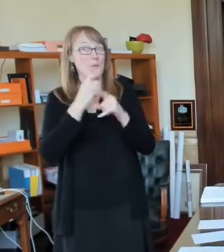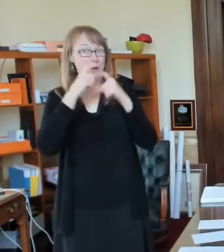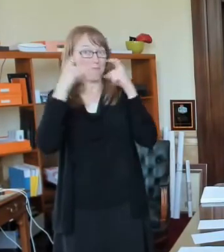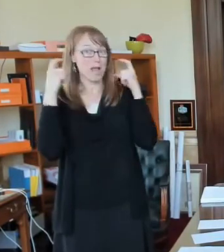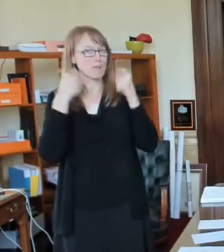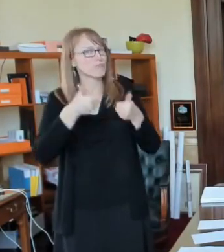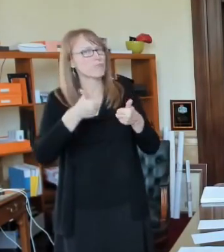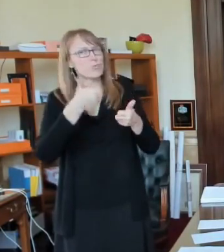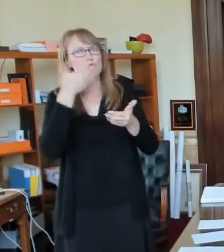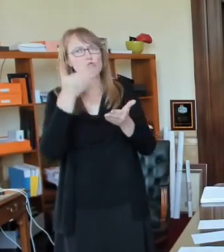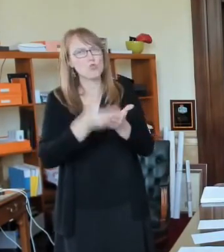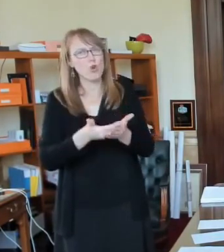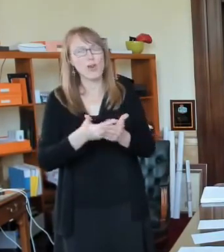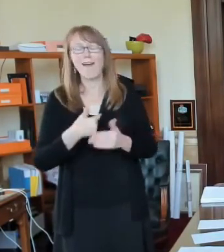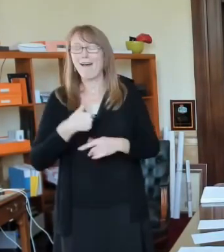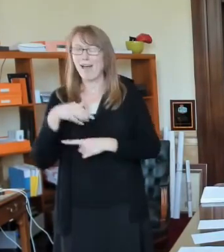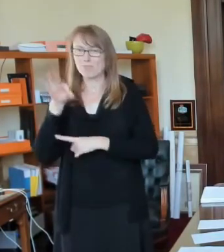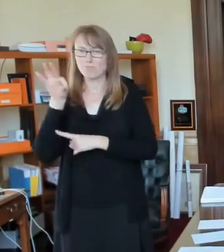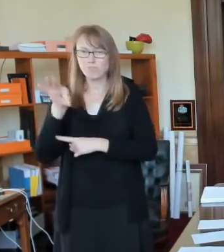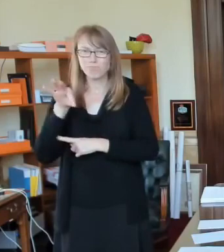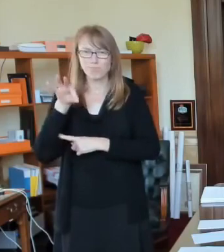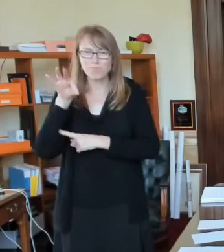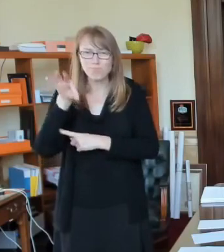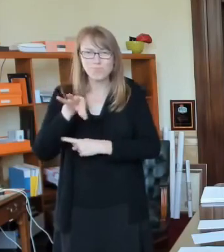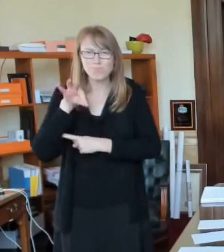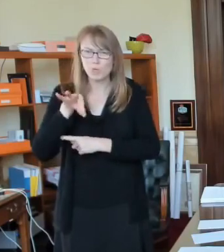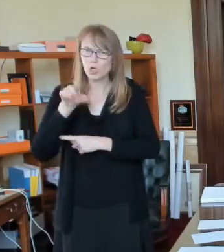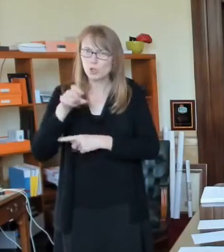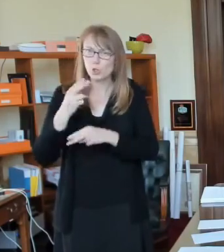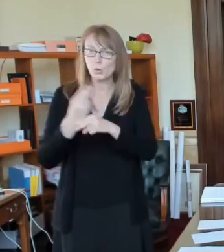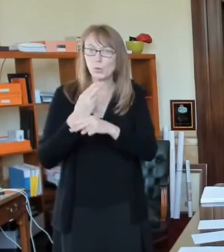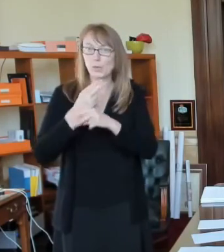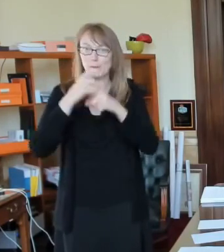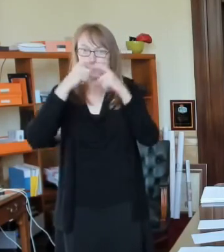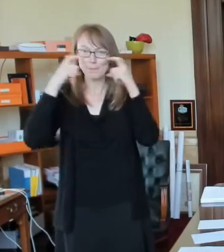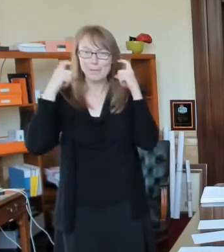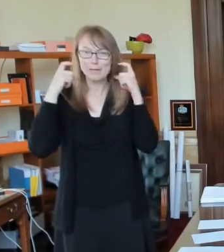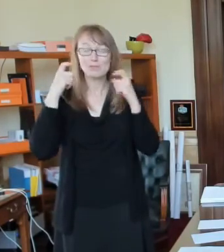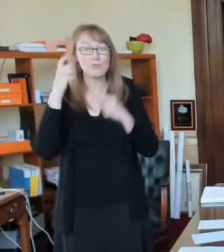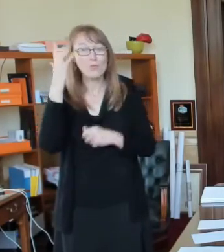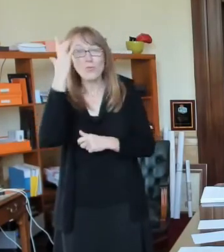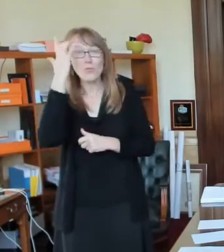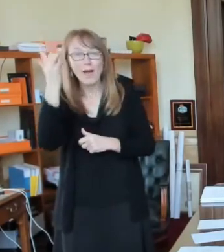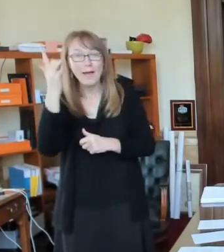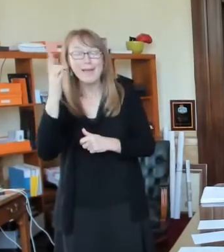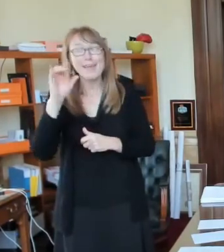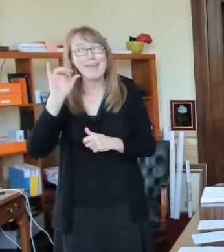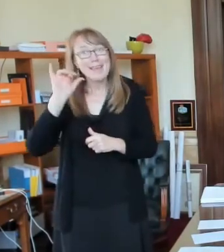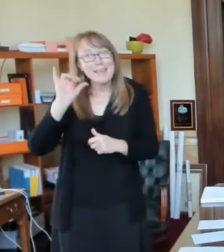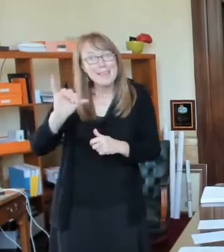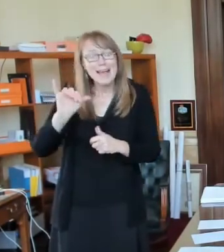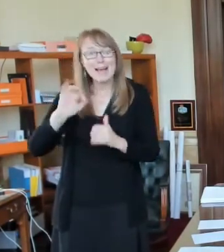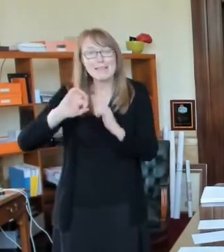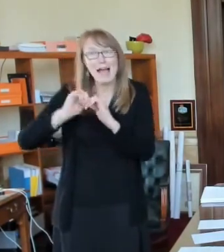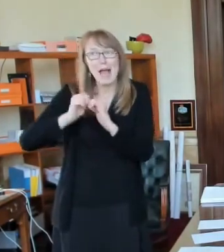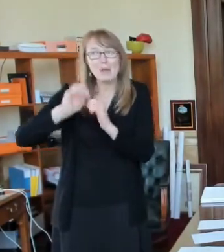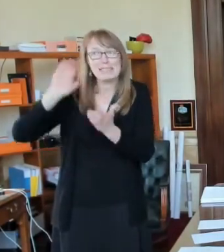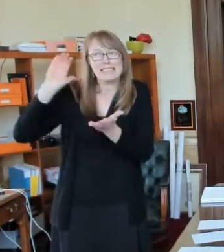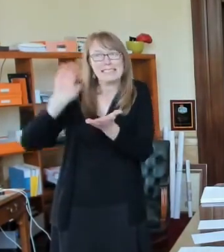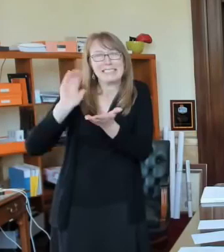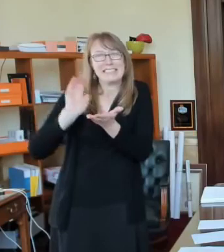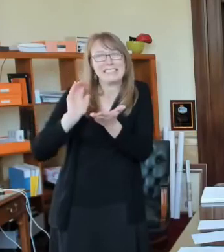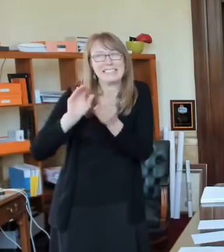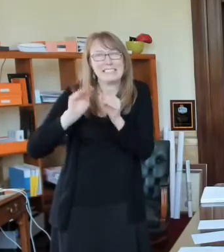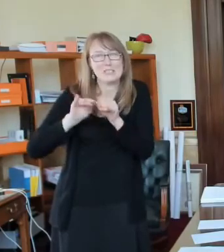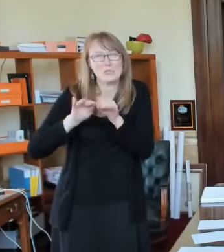mask wearing so much, is that it's the only way that we're going to be able to hopefully keep all of our businesses